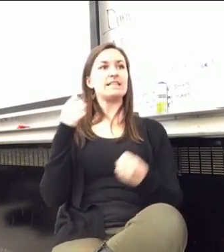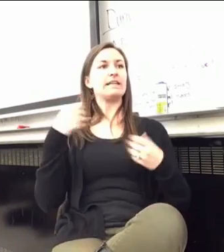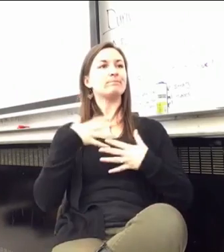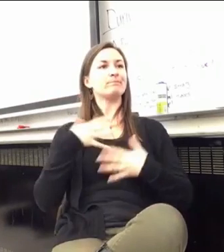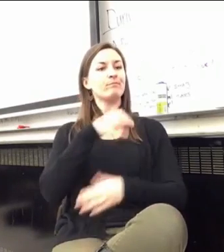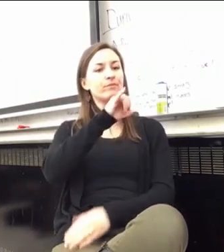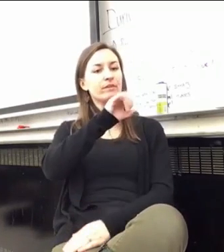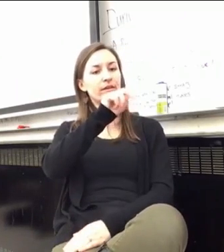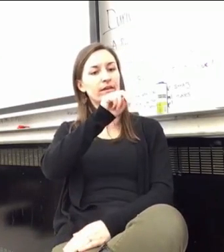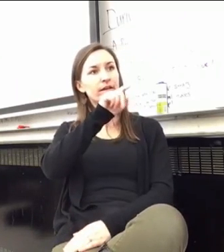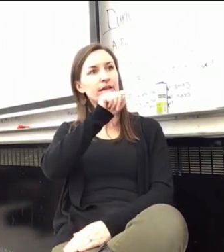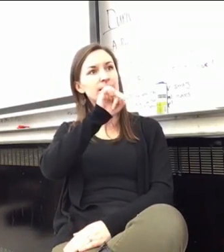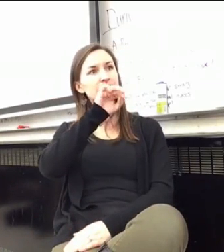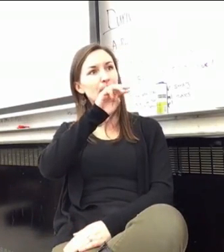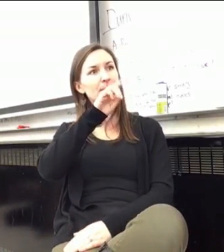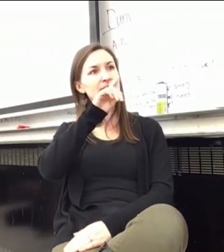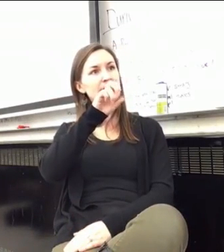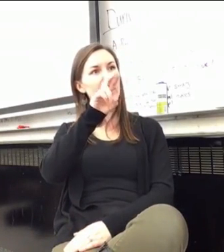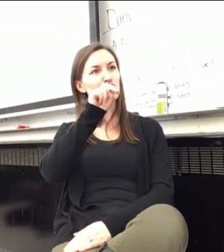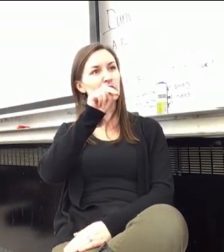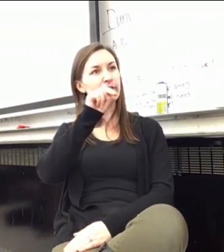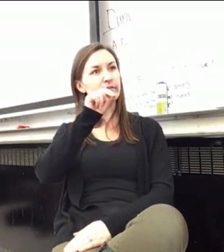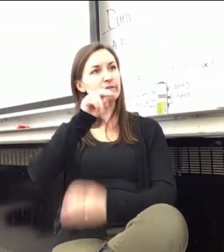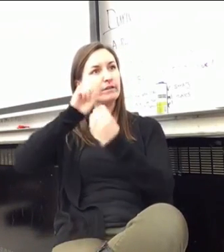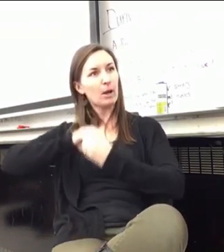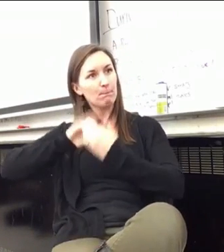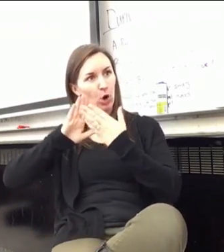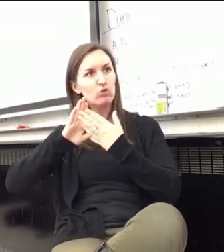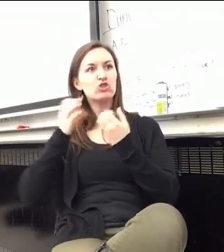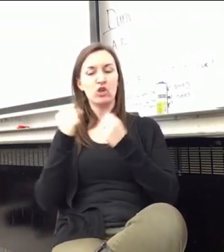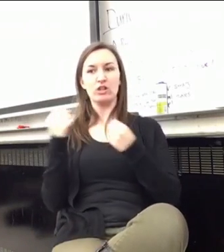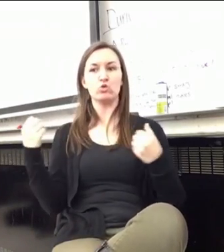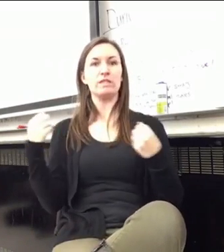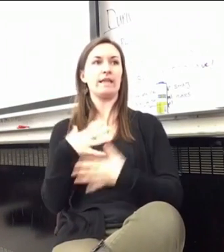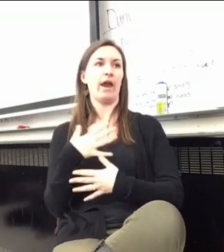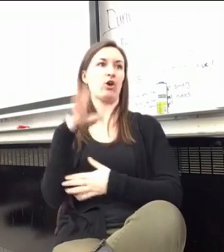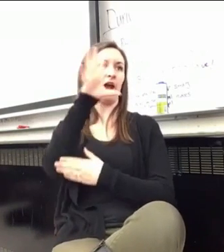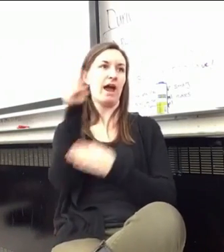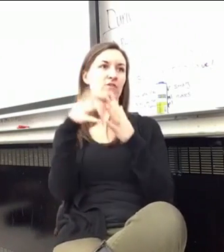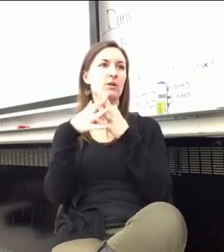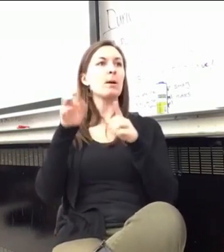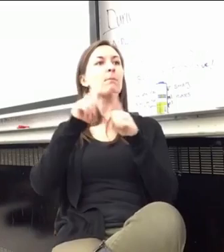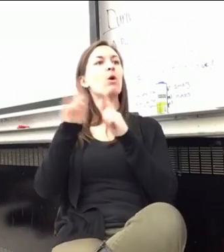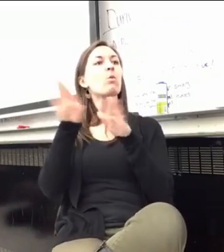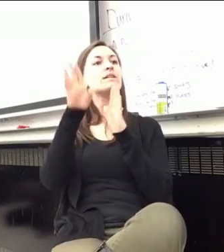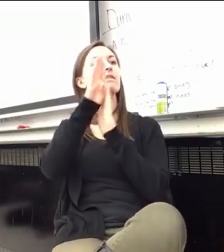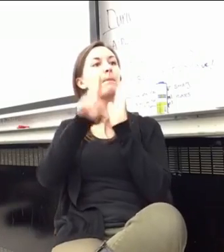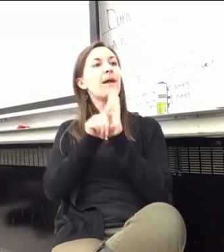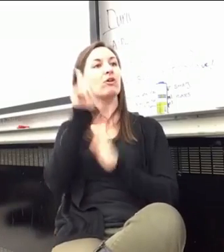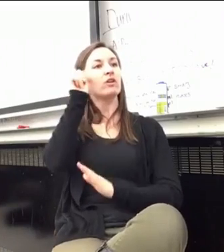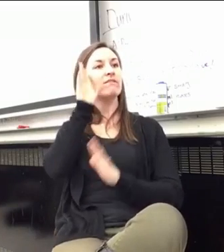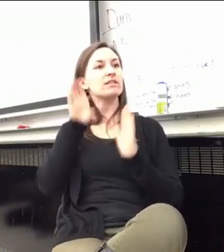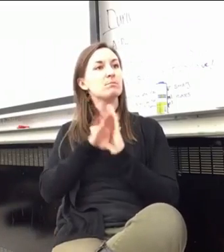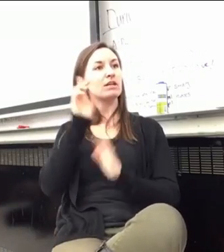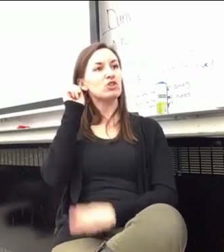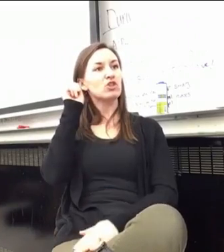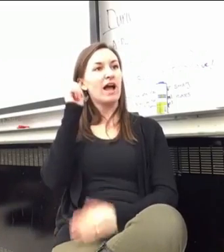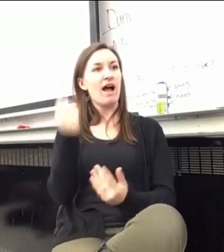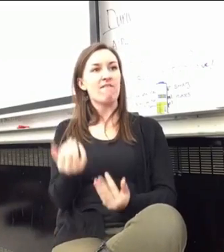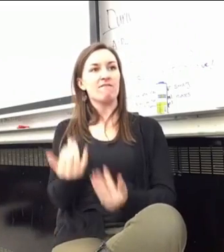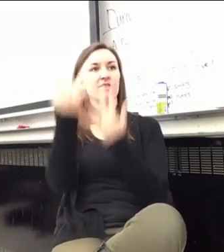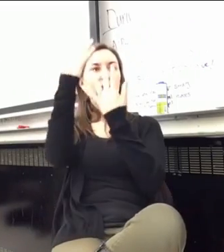African Americans. Now, one other thing that you will notice as well is what is in the background of this picture. Flaming cross. It